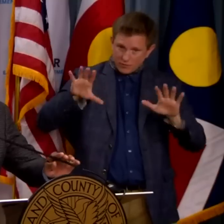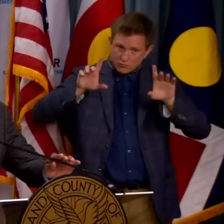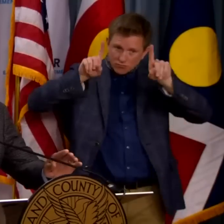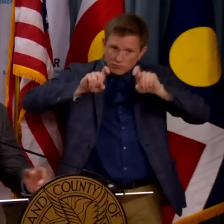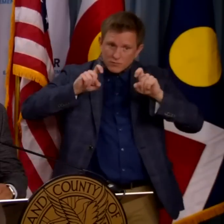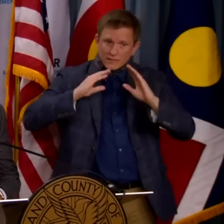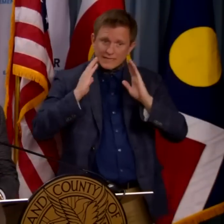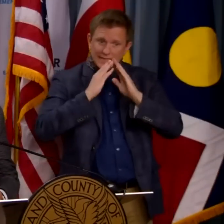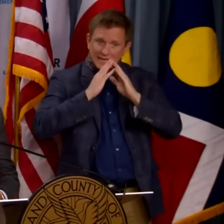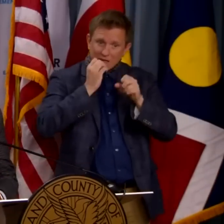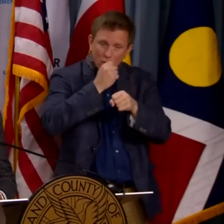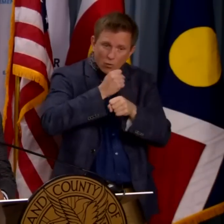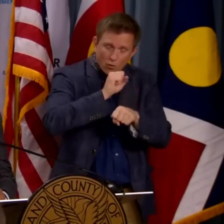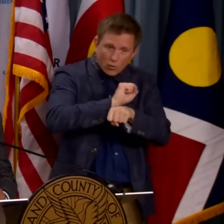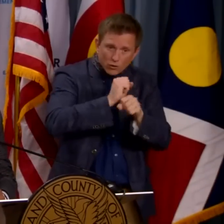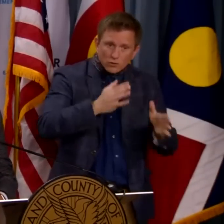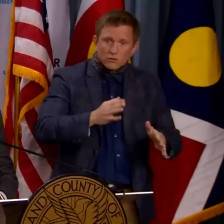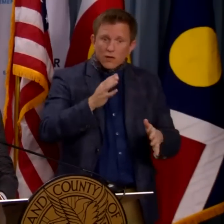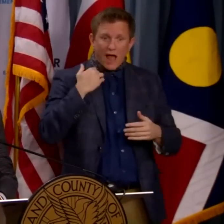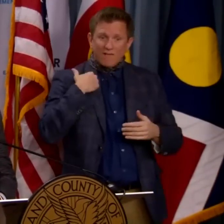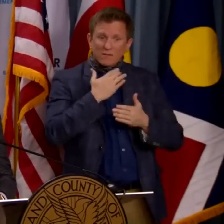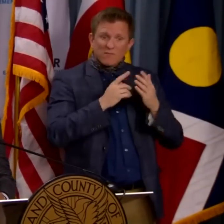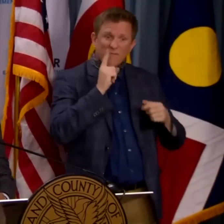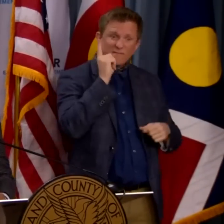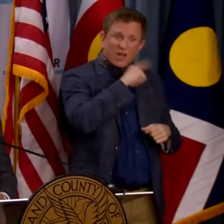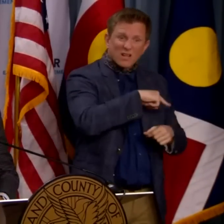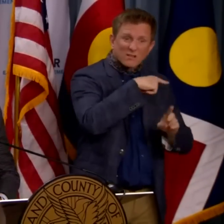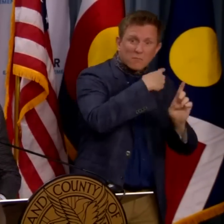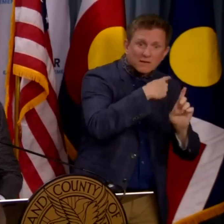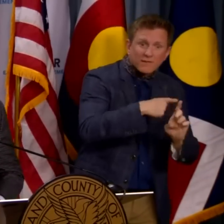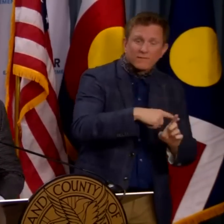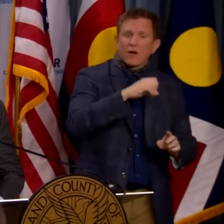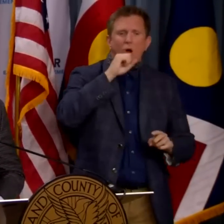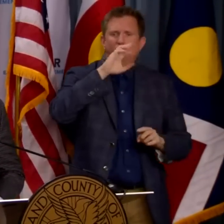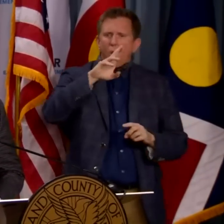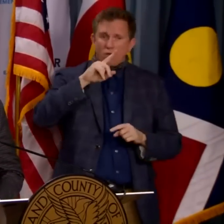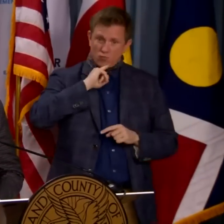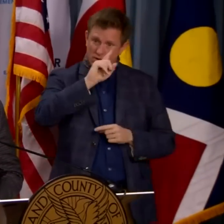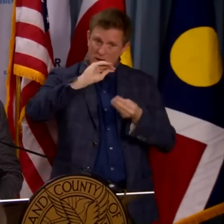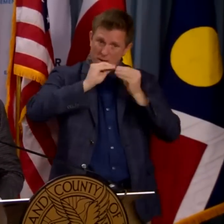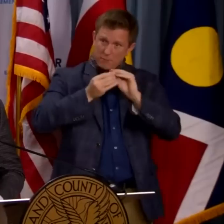our way and getting closer to more and more of the rooms that we do need.